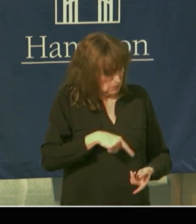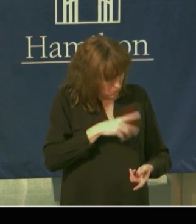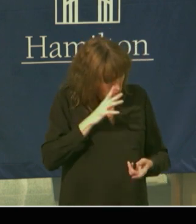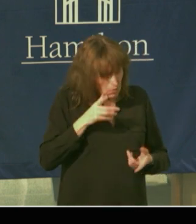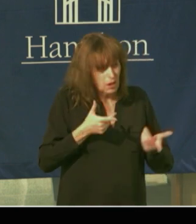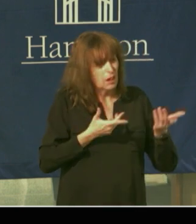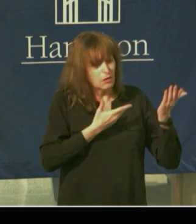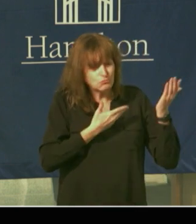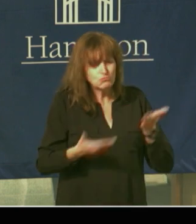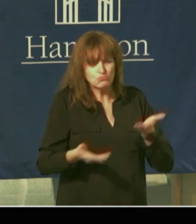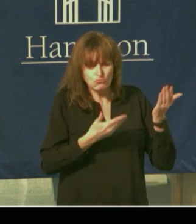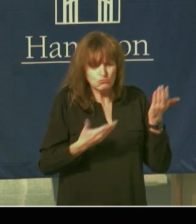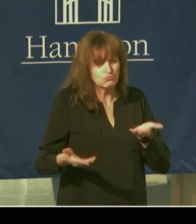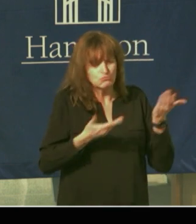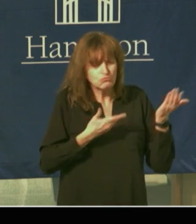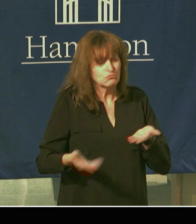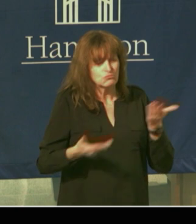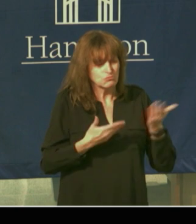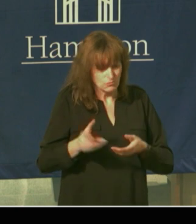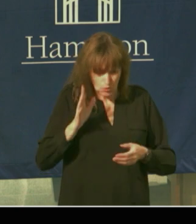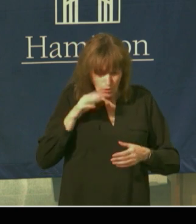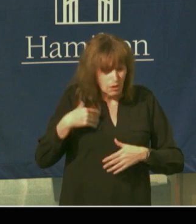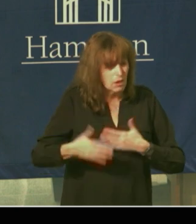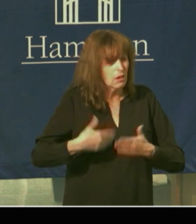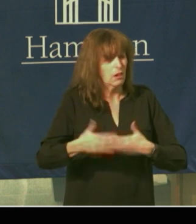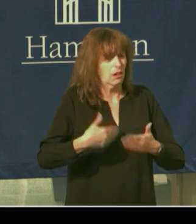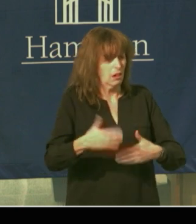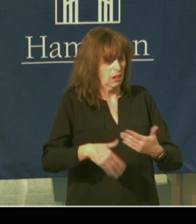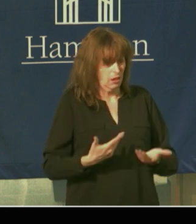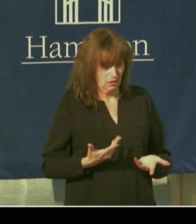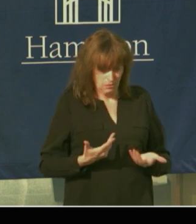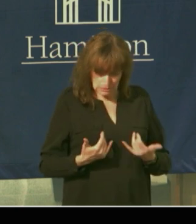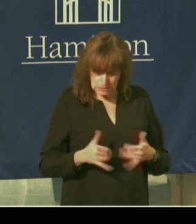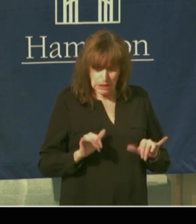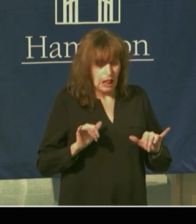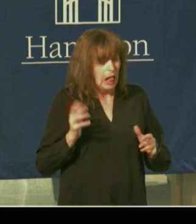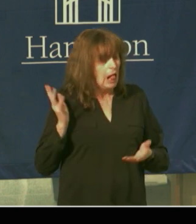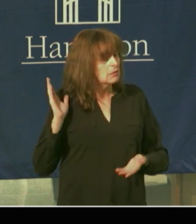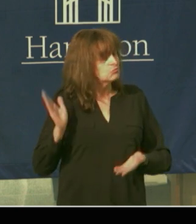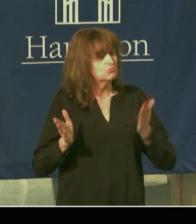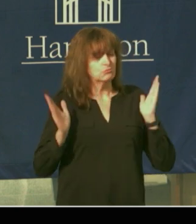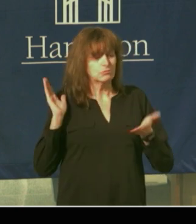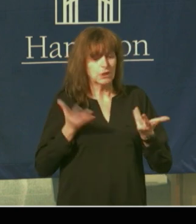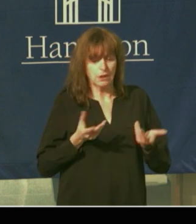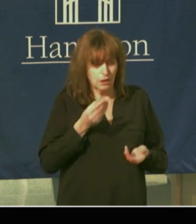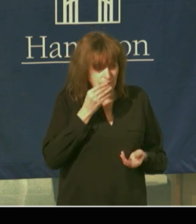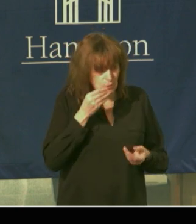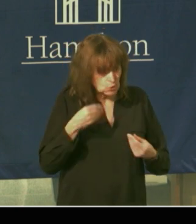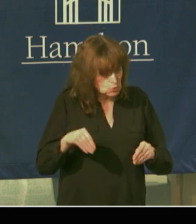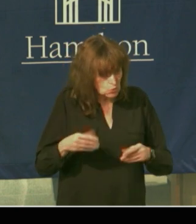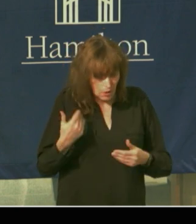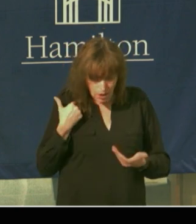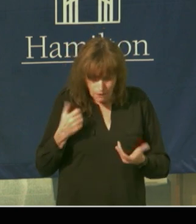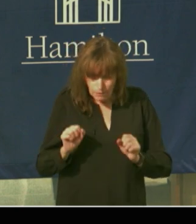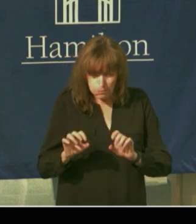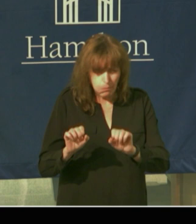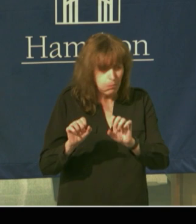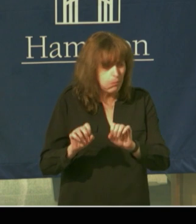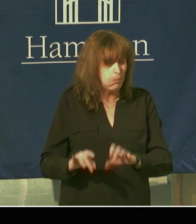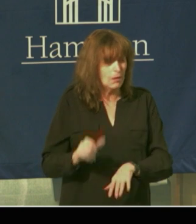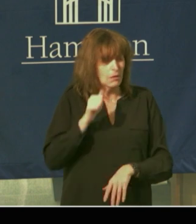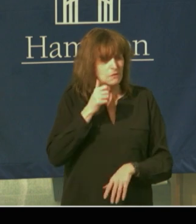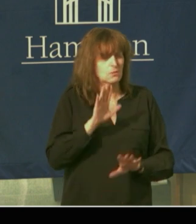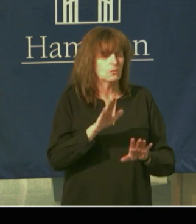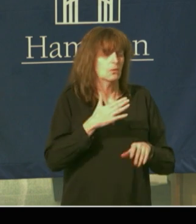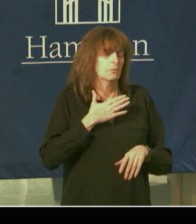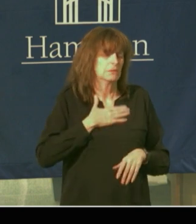supply chain is functioning, as we are aware from all of our grocery chains. So just take what you need. Don't take more